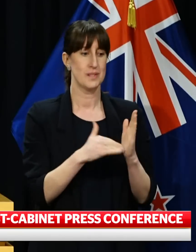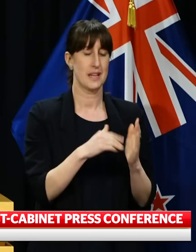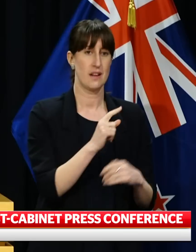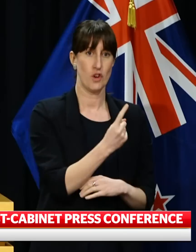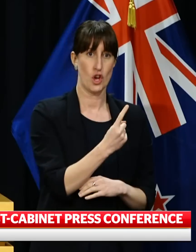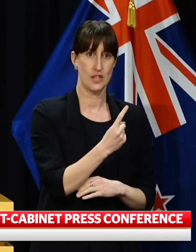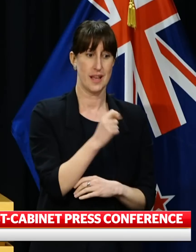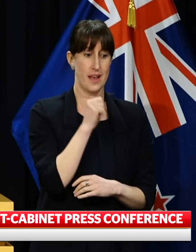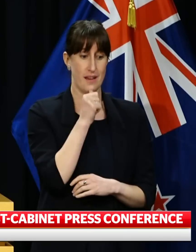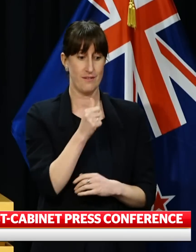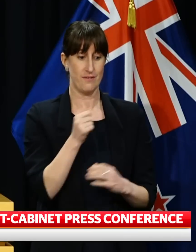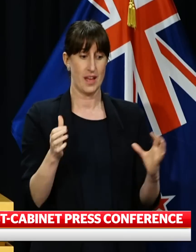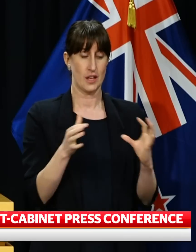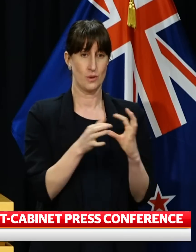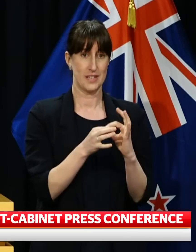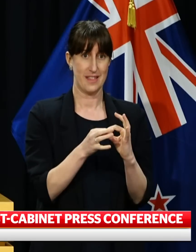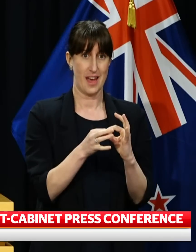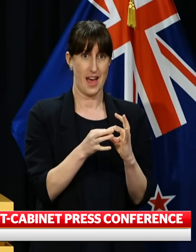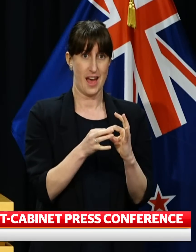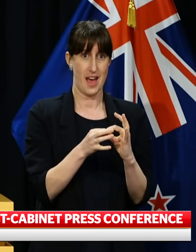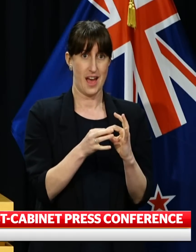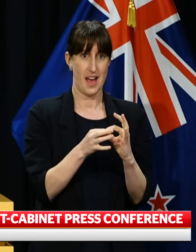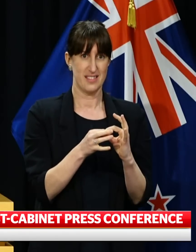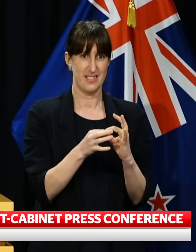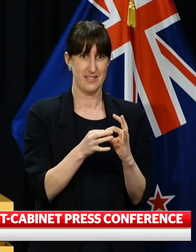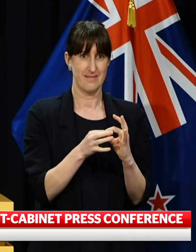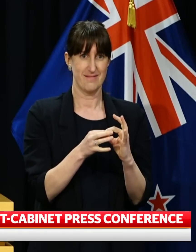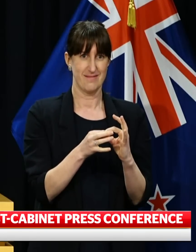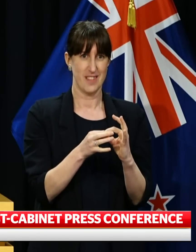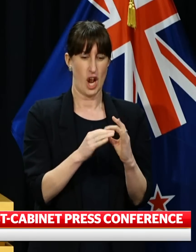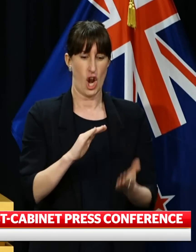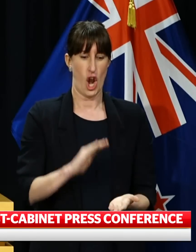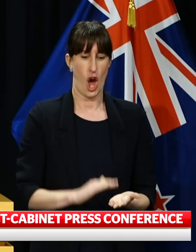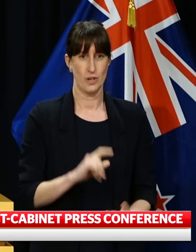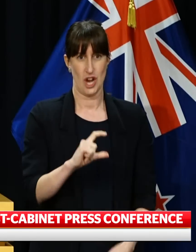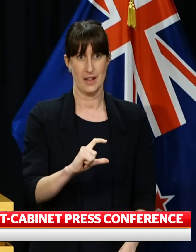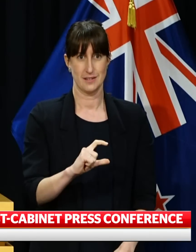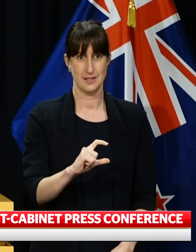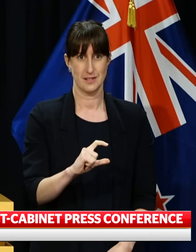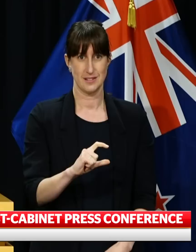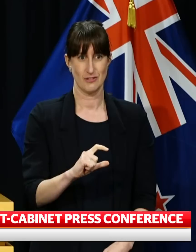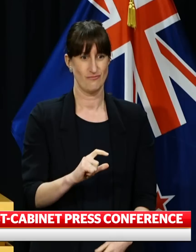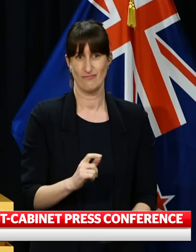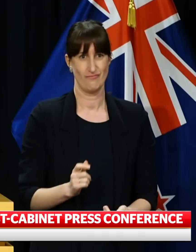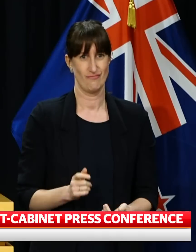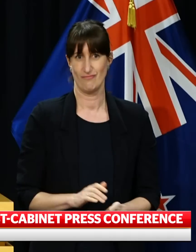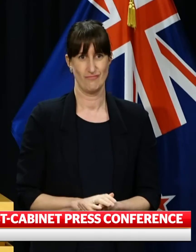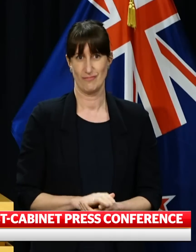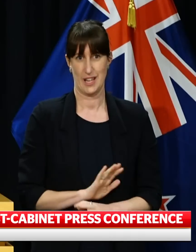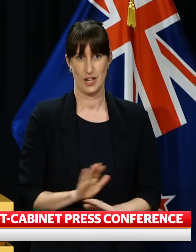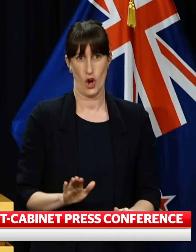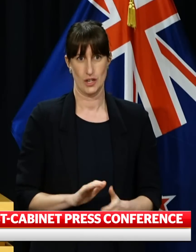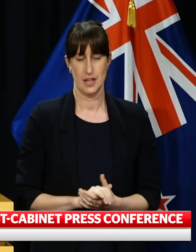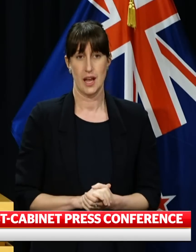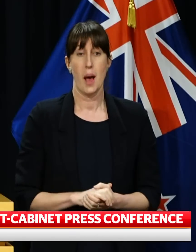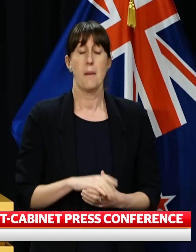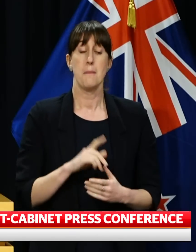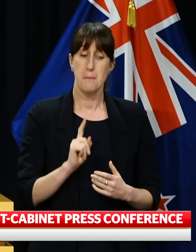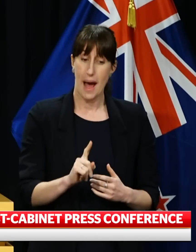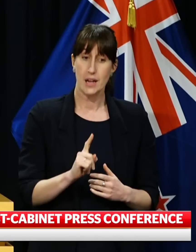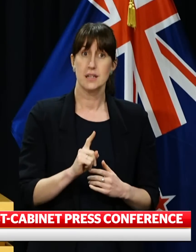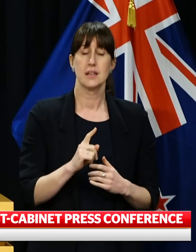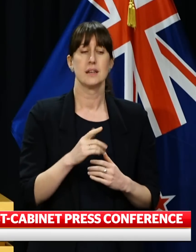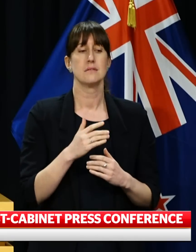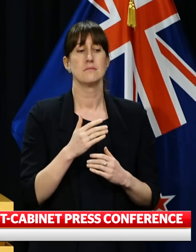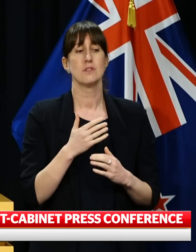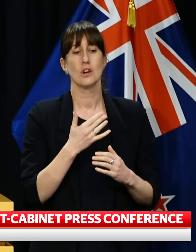is a very, very, very, very, very long shot. But look, I've said that I'll set out closer to the campaign our preferred